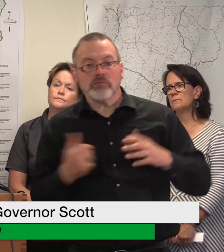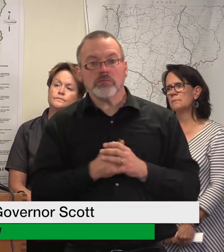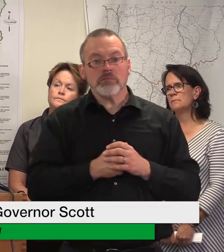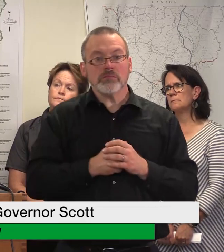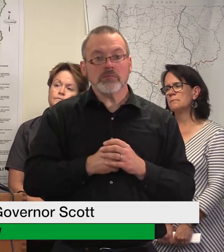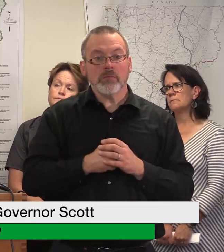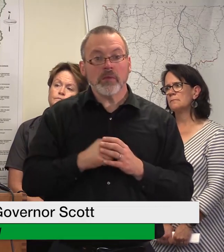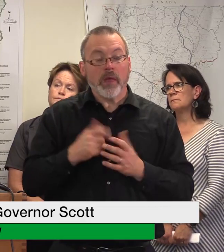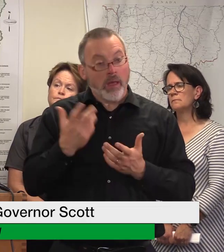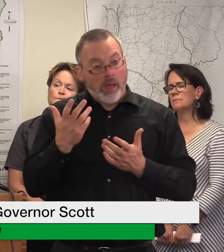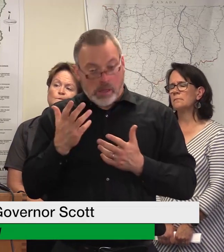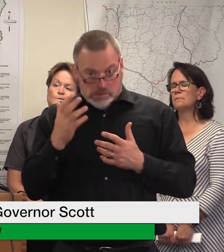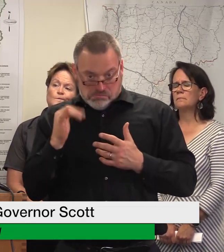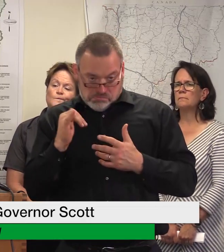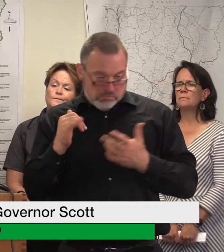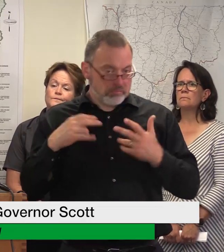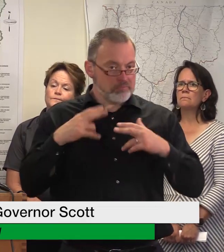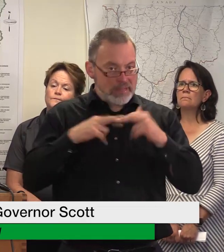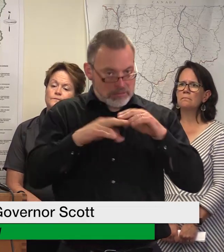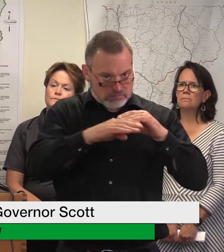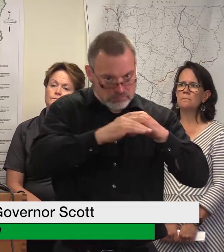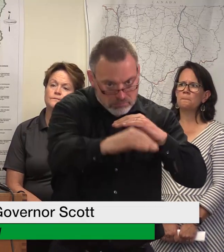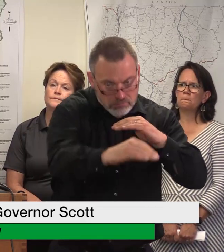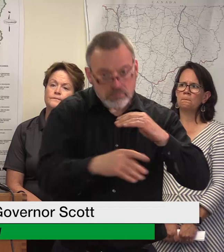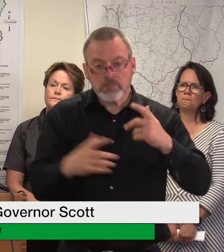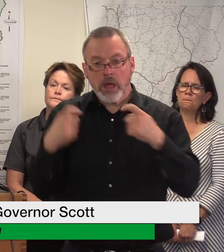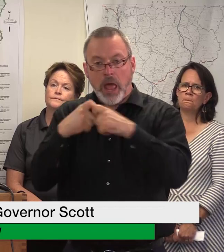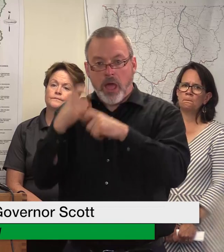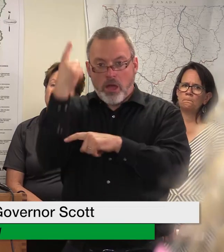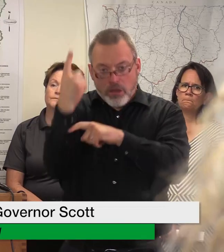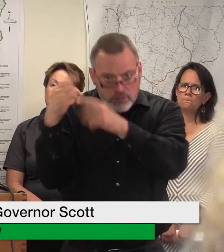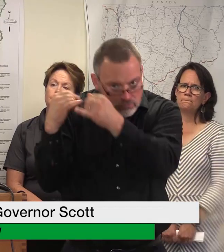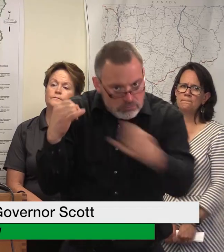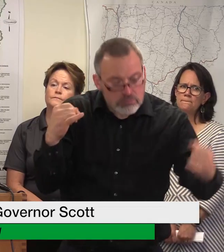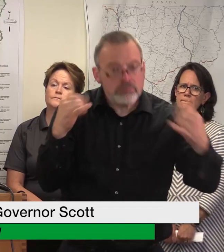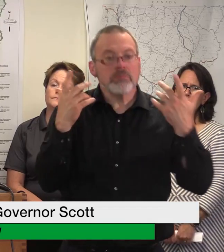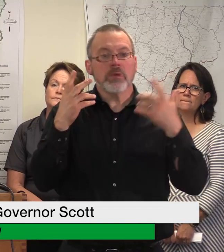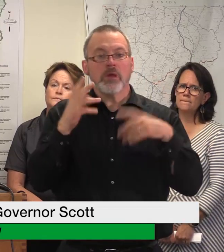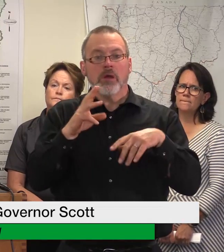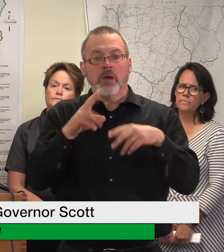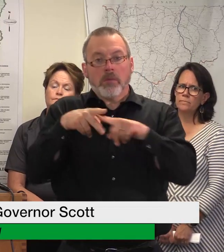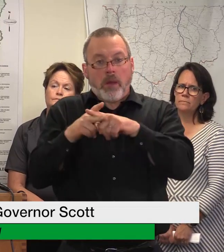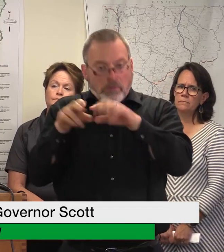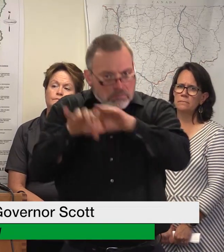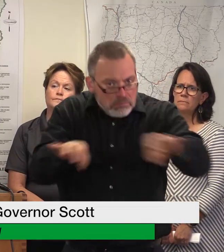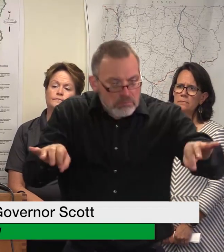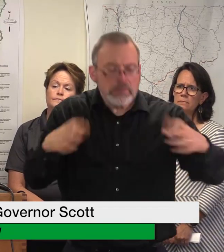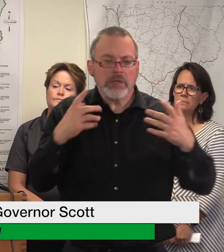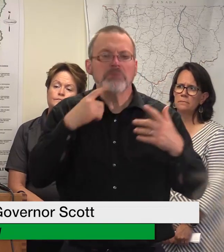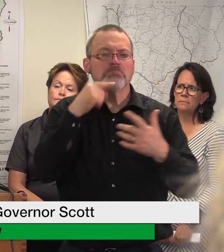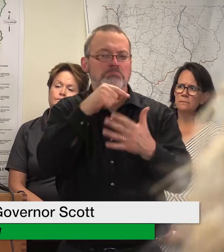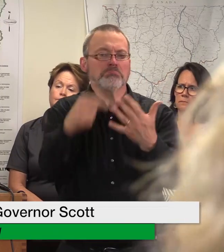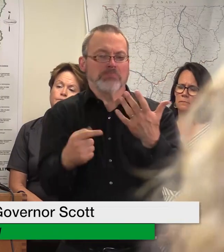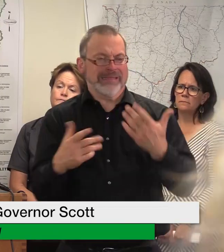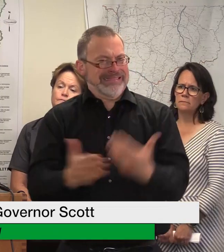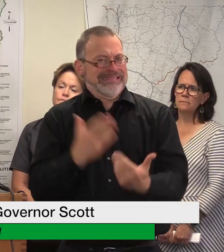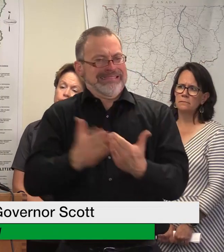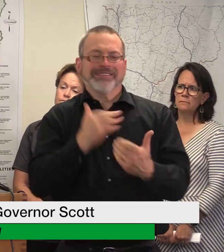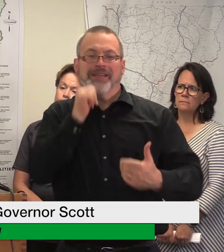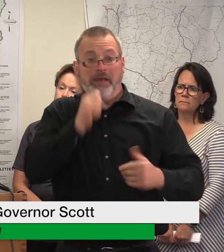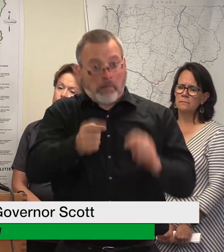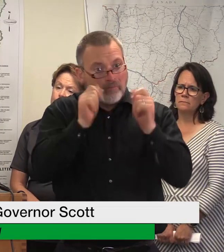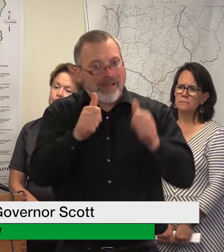it. So it's not fast, and that's the problem, right? Because there's,